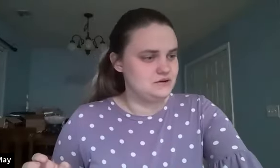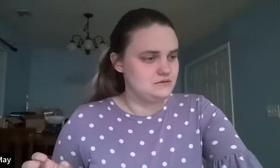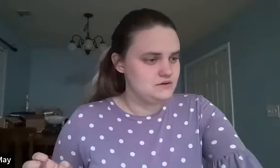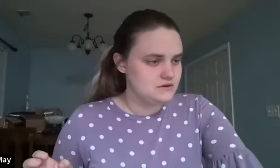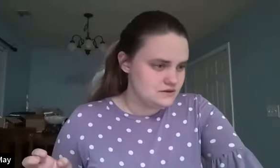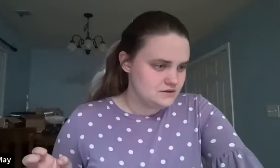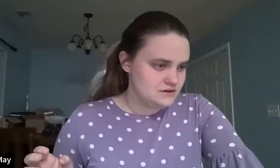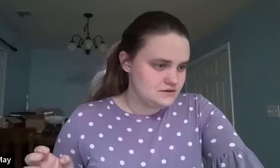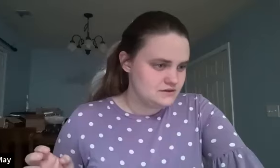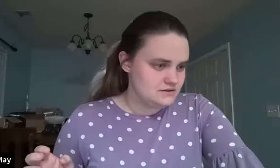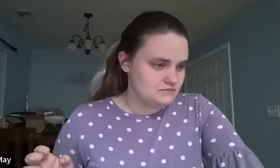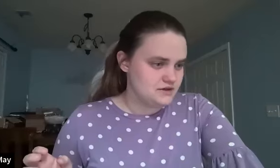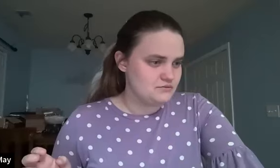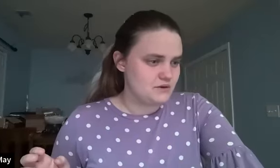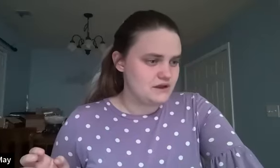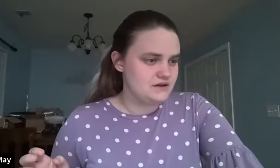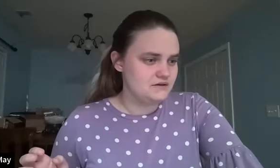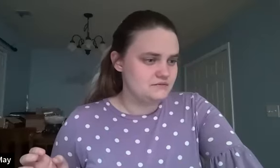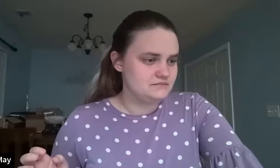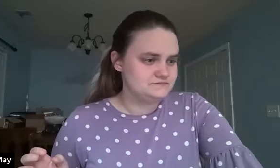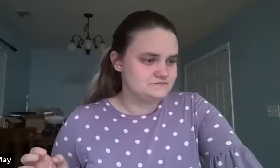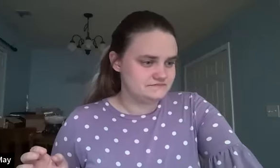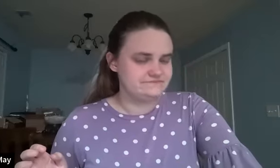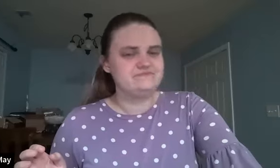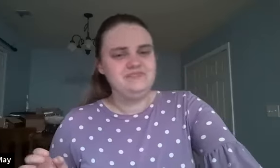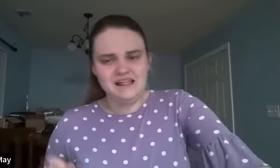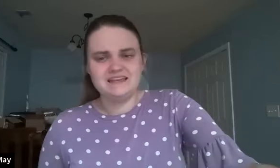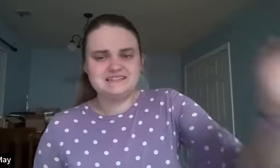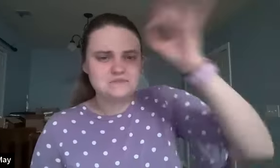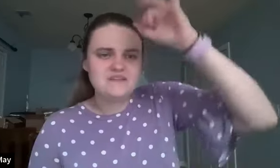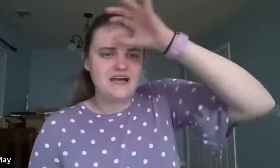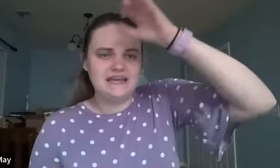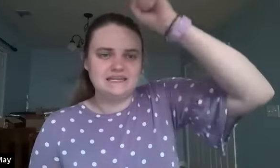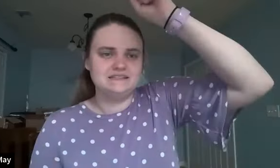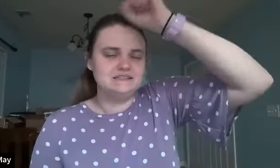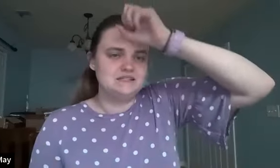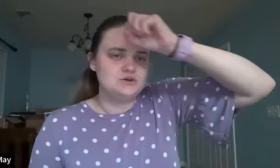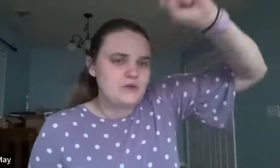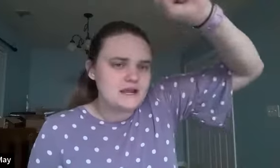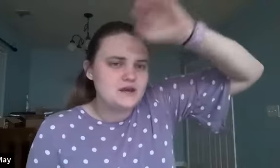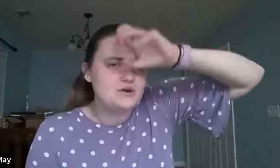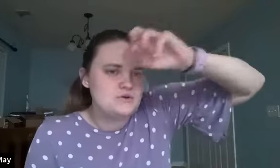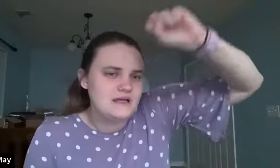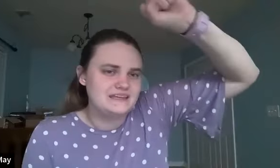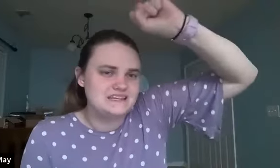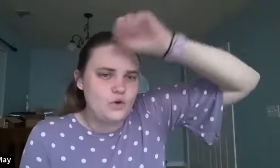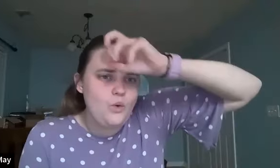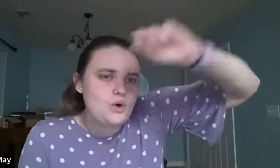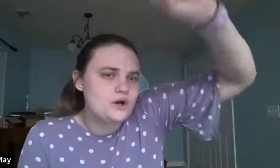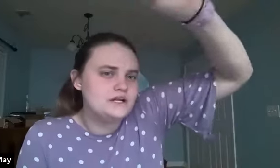know. But rhino is something like rhino, like it's like the horn. You